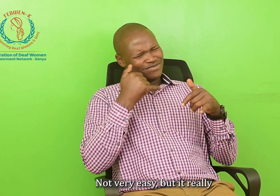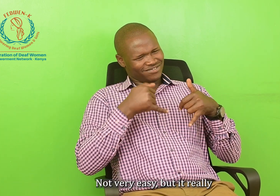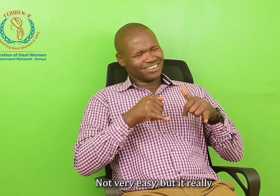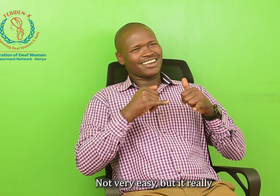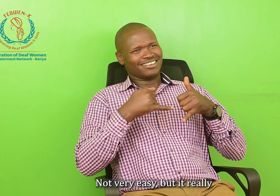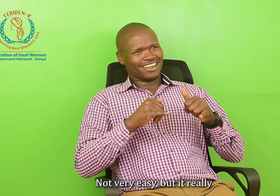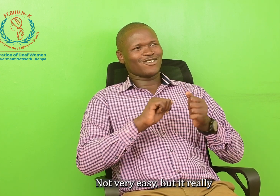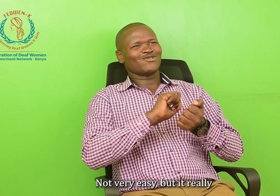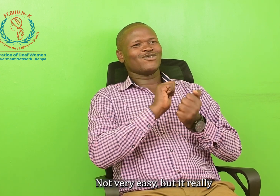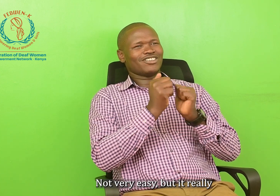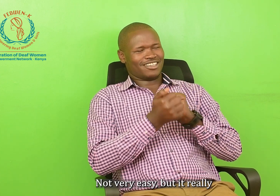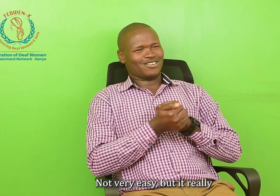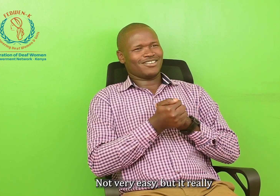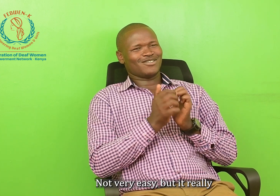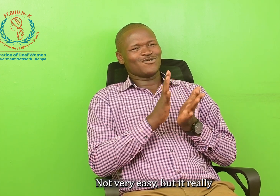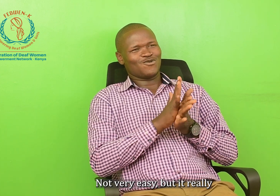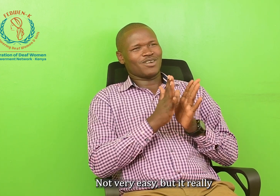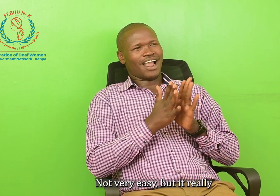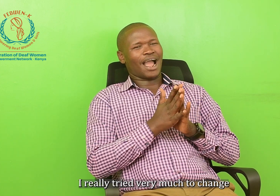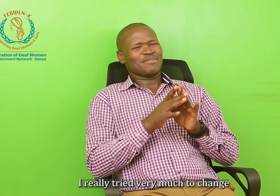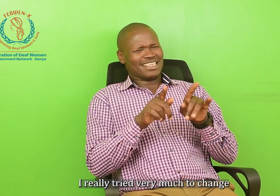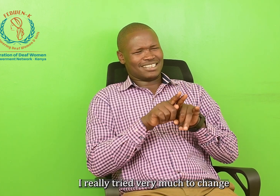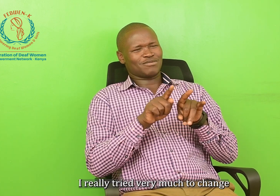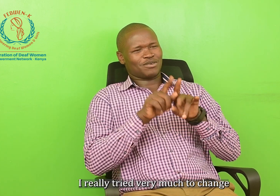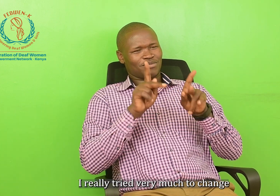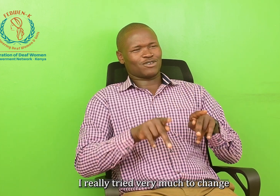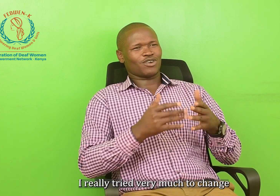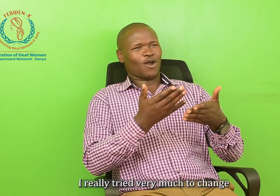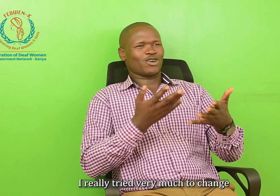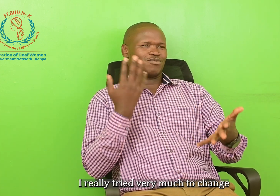easy, but I really tried very much to change